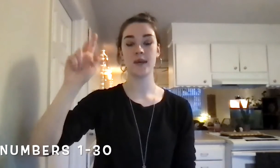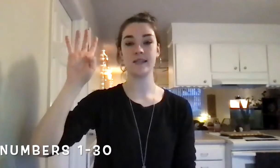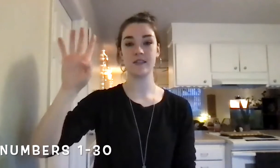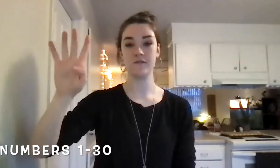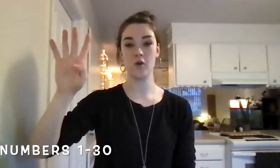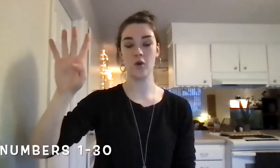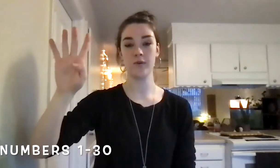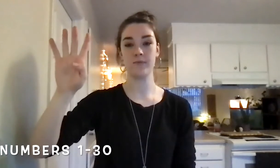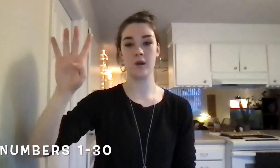24,